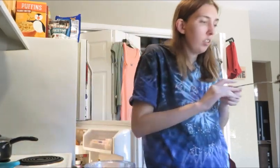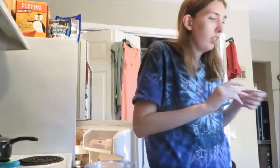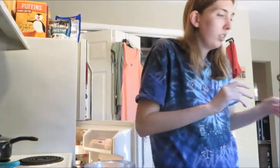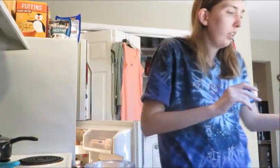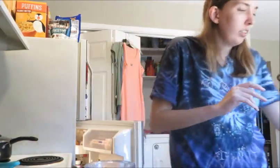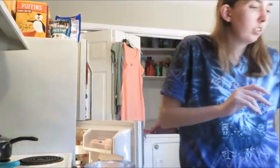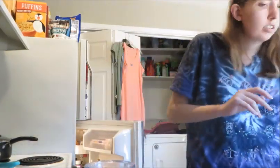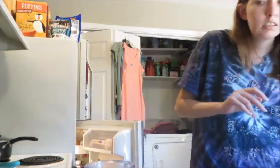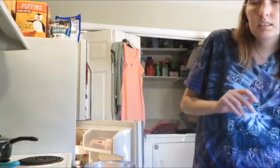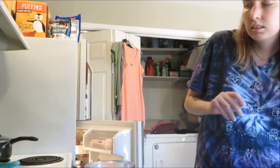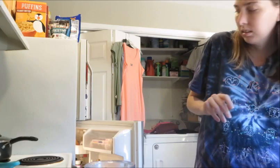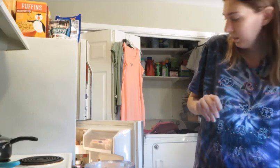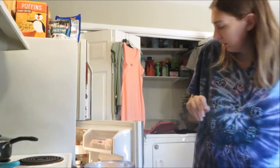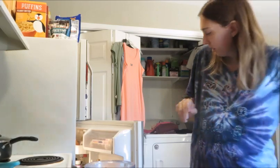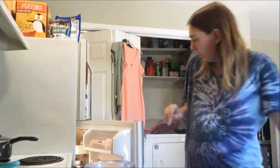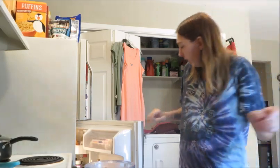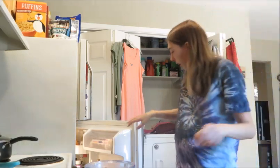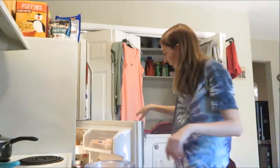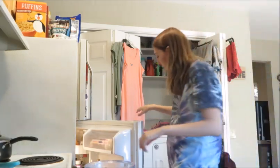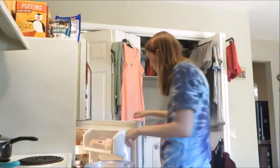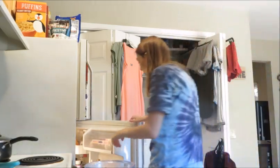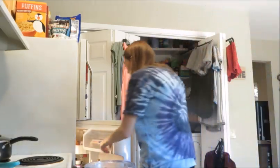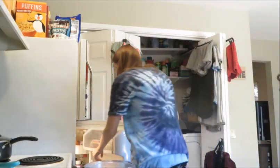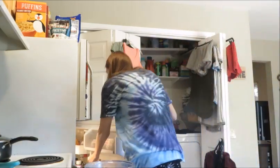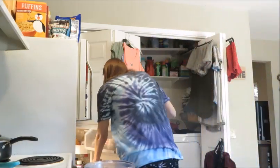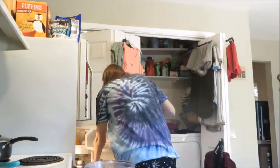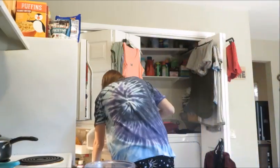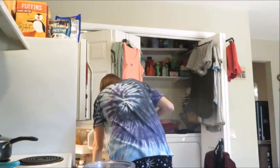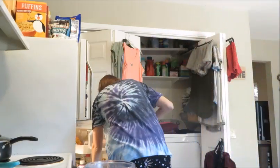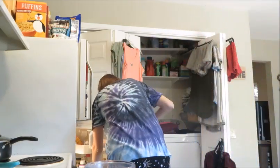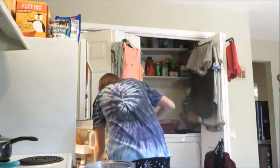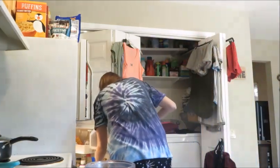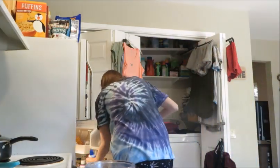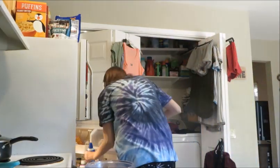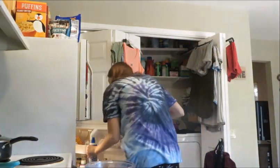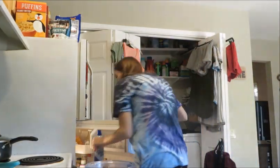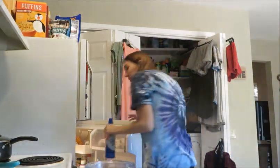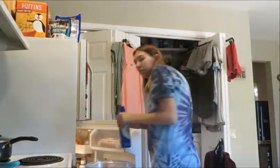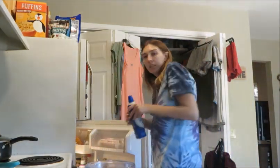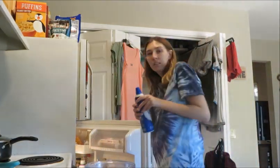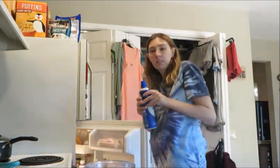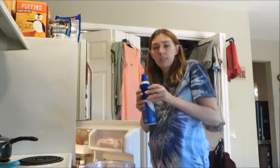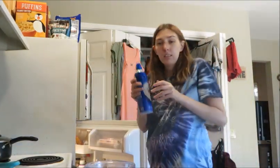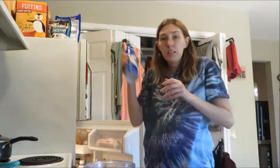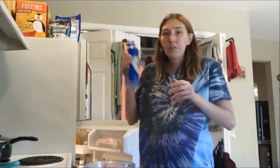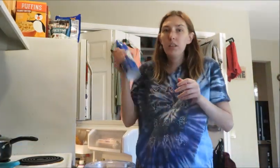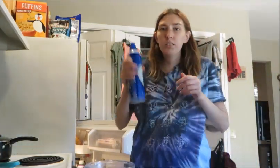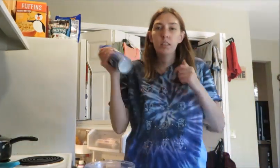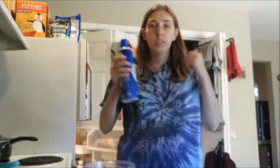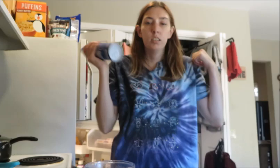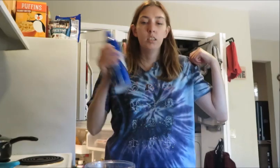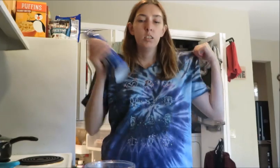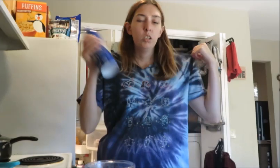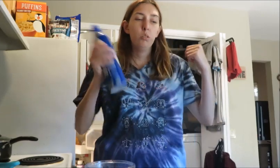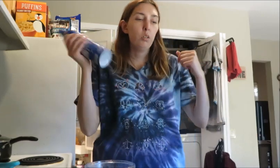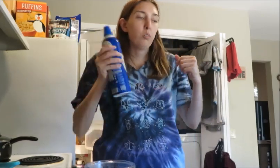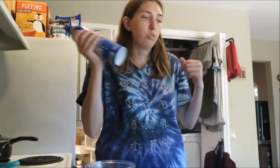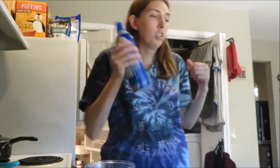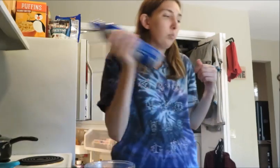And then, last but not least, top it off with whipped cream.